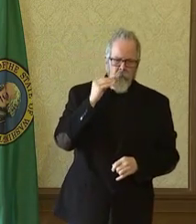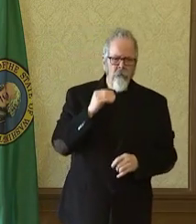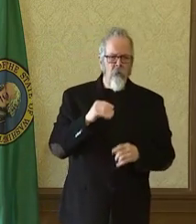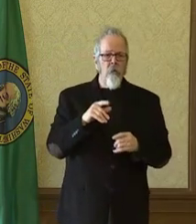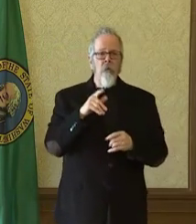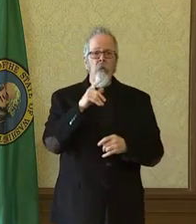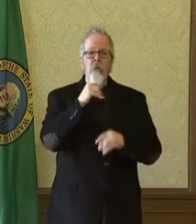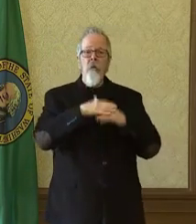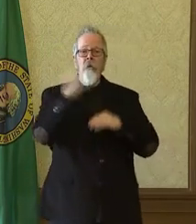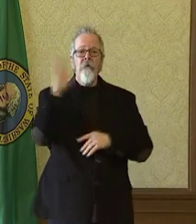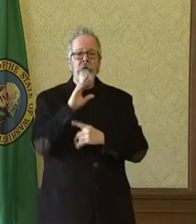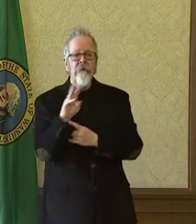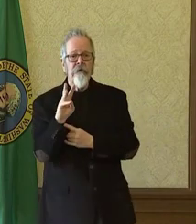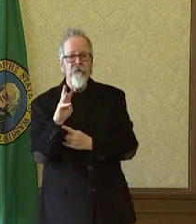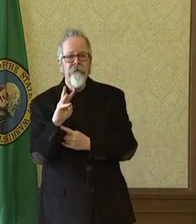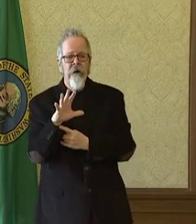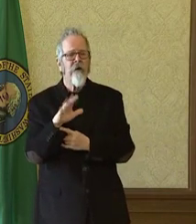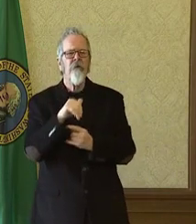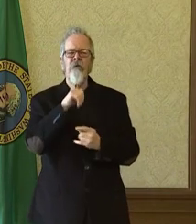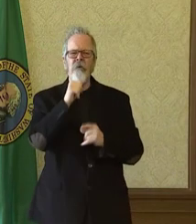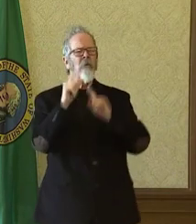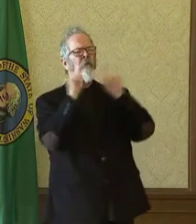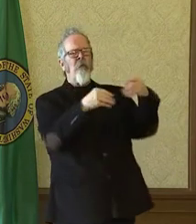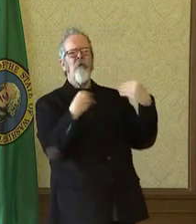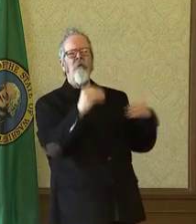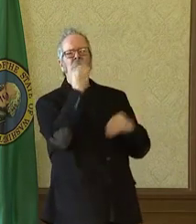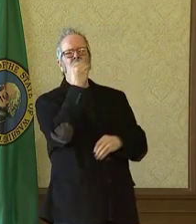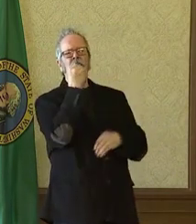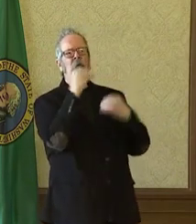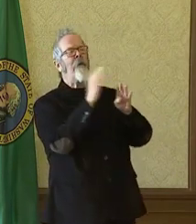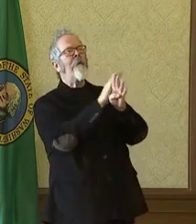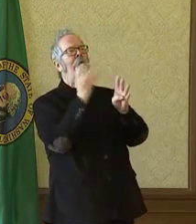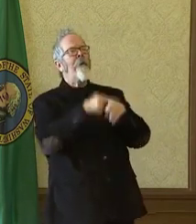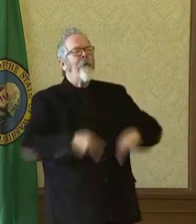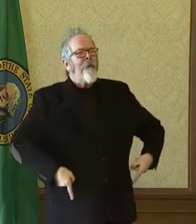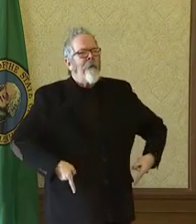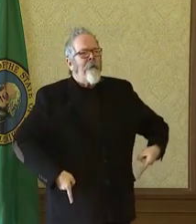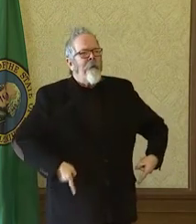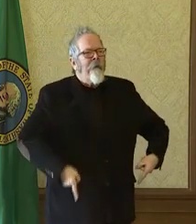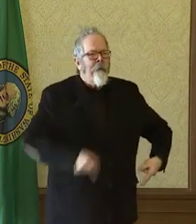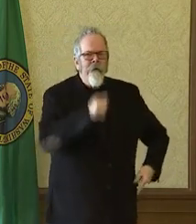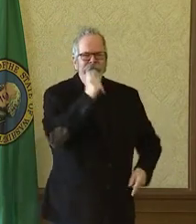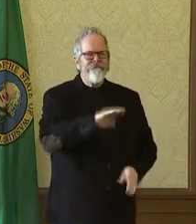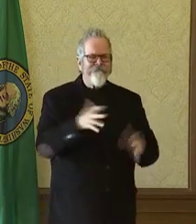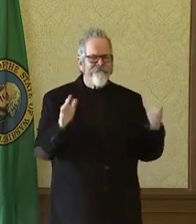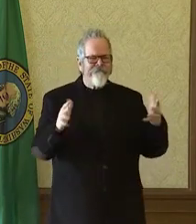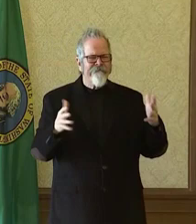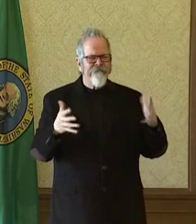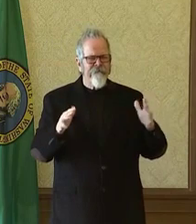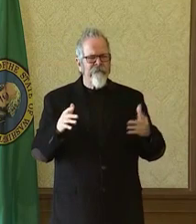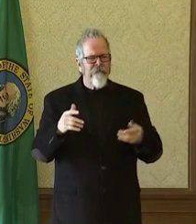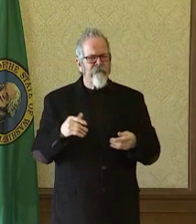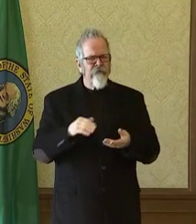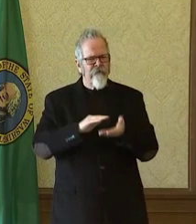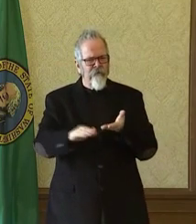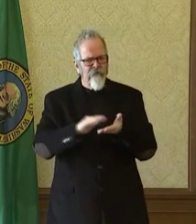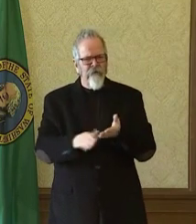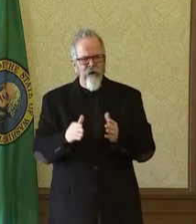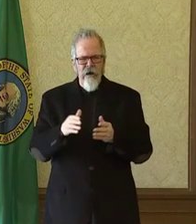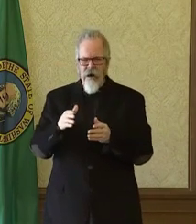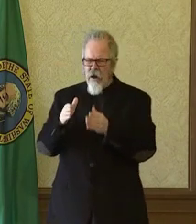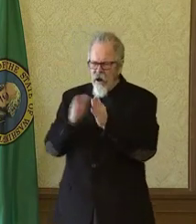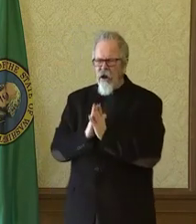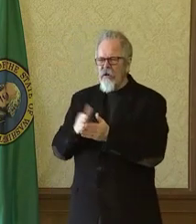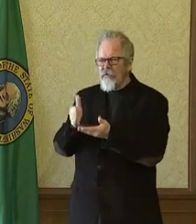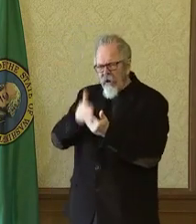have business leaders maintain social distancing if they are still open. Only